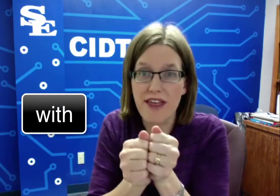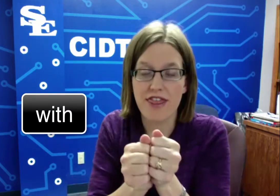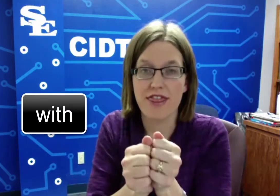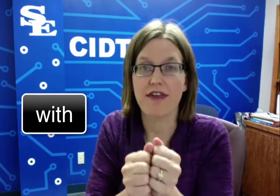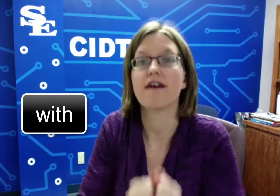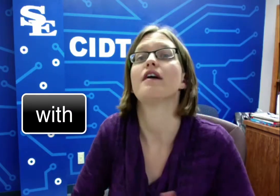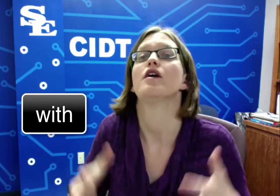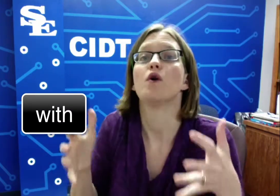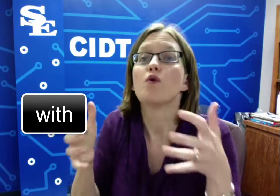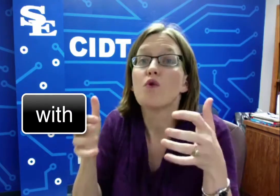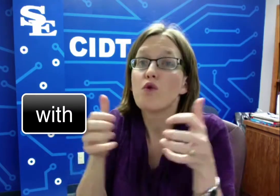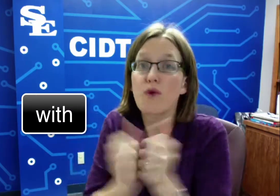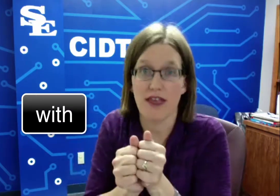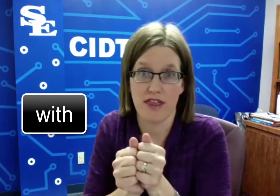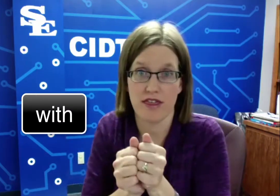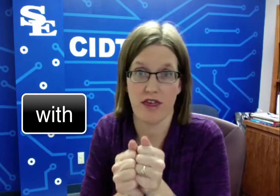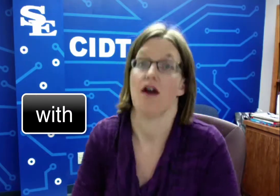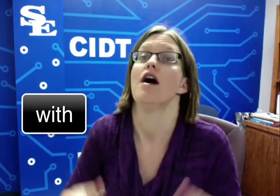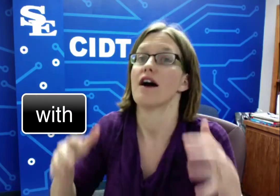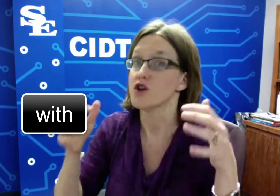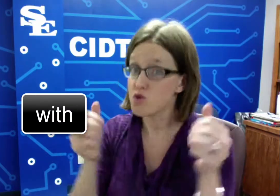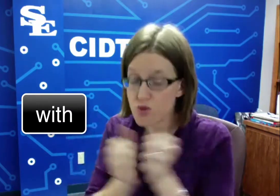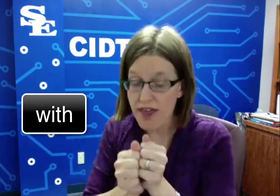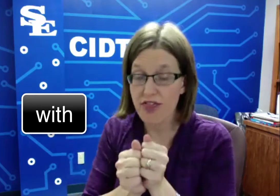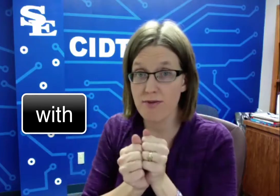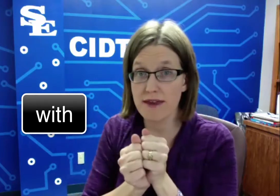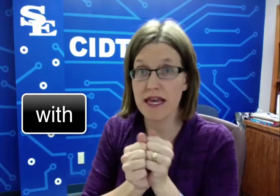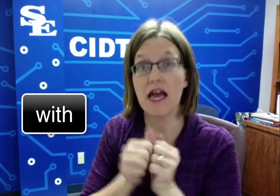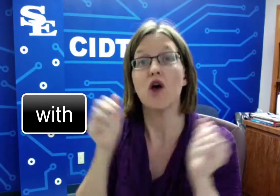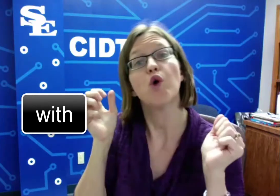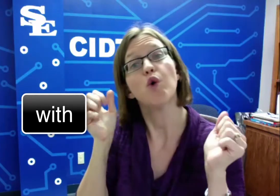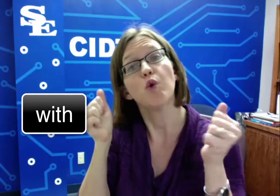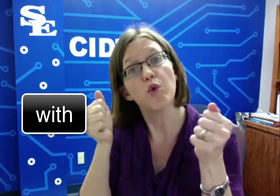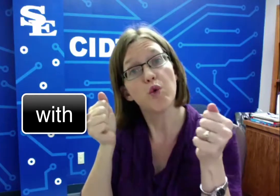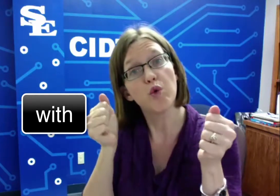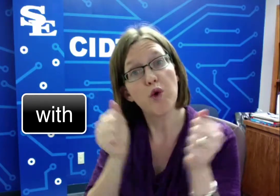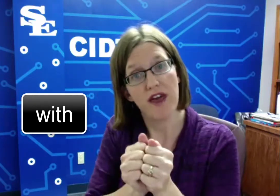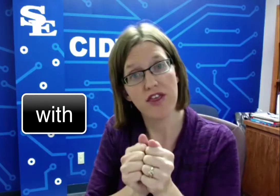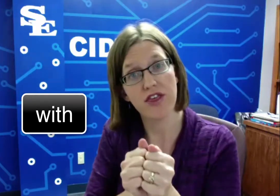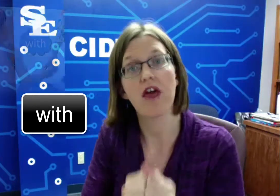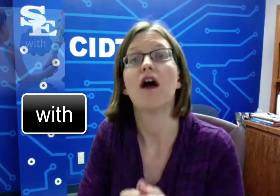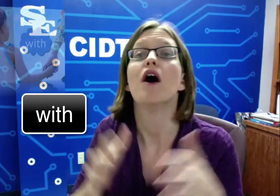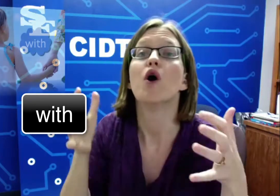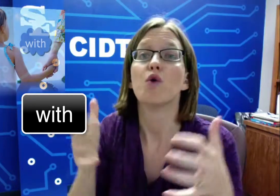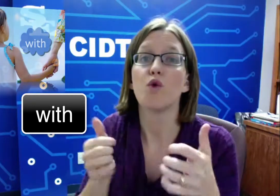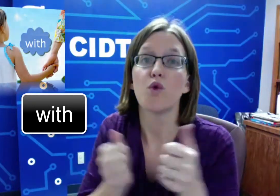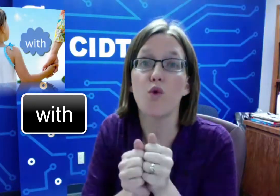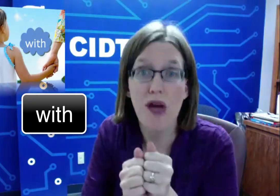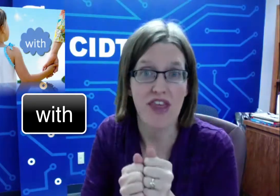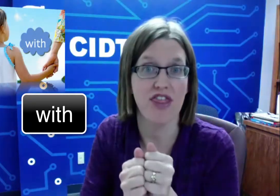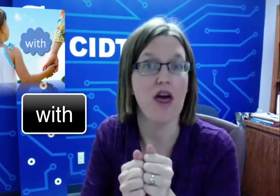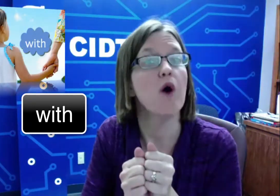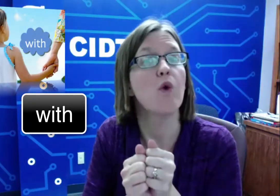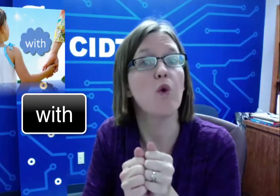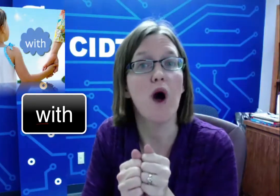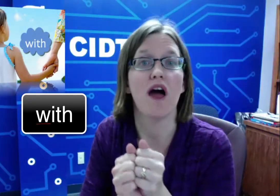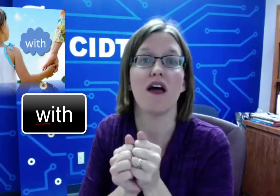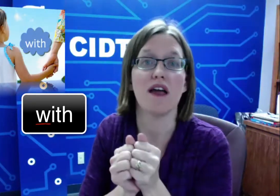With. With. Are you with me? With. With.